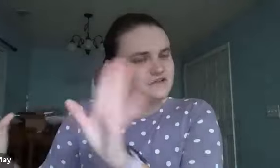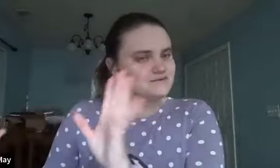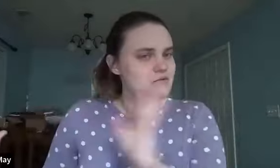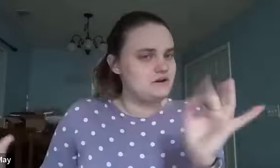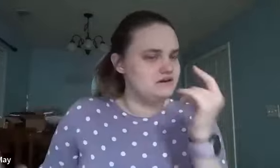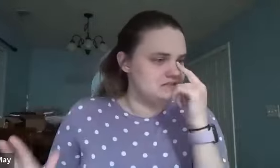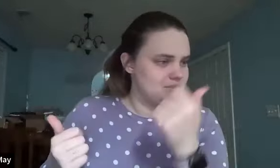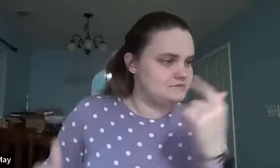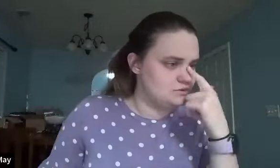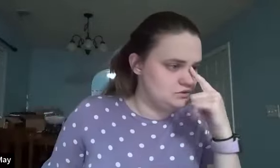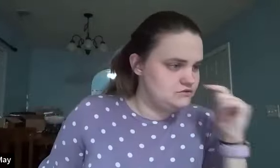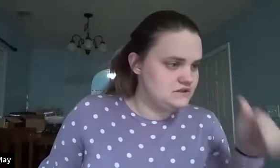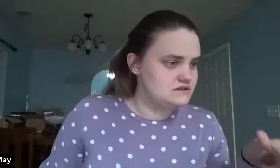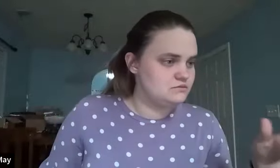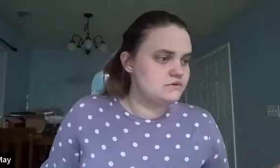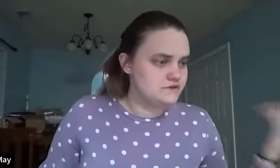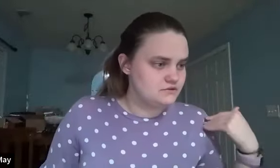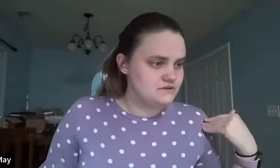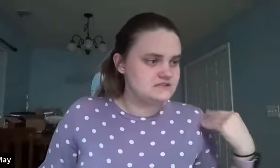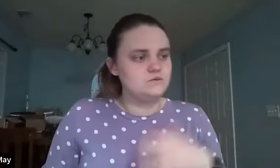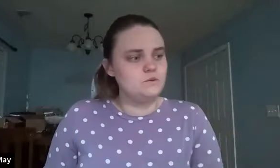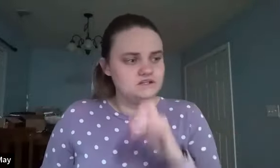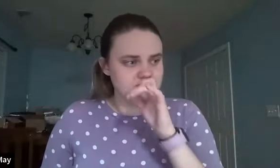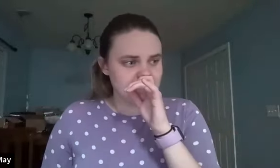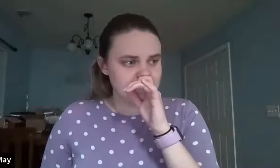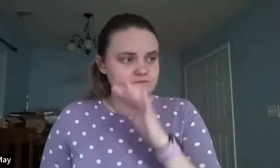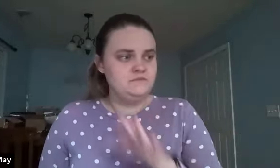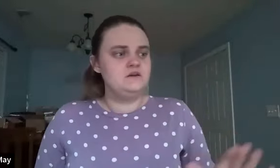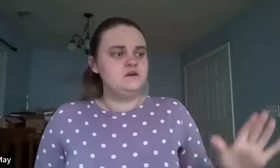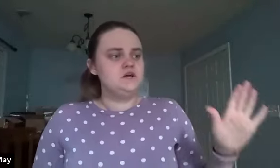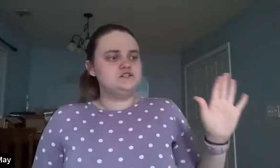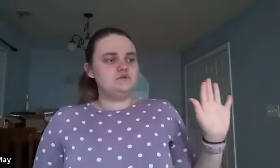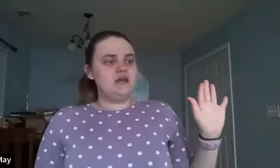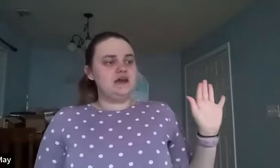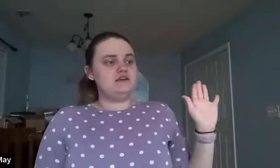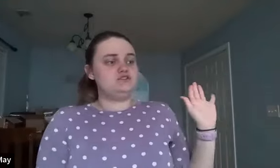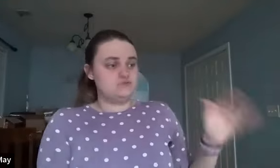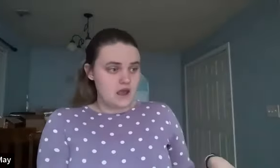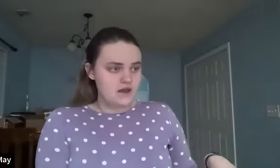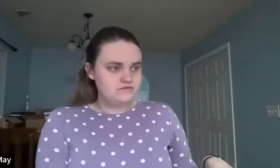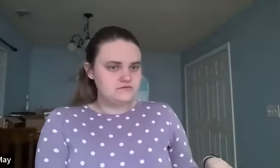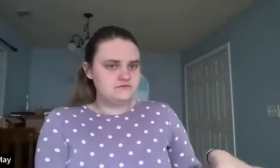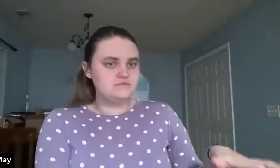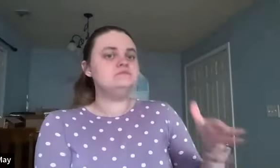That's why I wanted to separate them. So we'll do these, we'll review through these, and then we'll move on to the next one. So we had giraffe,